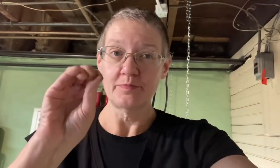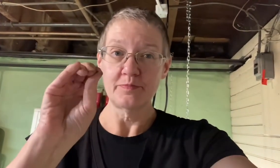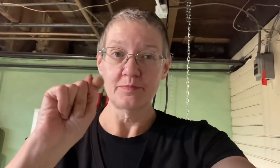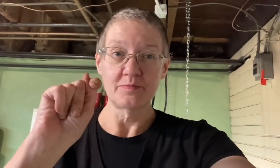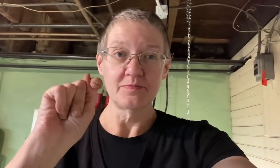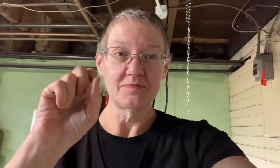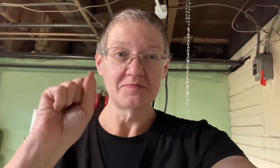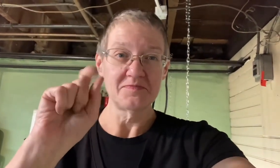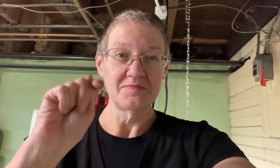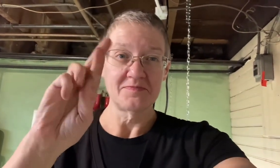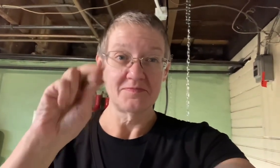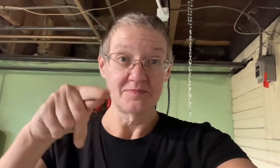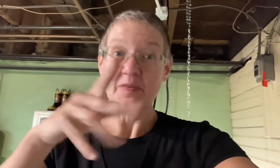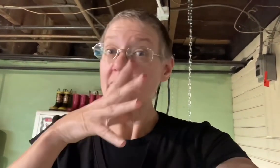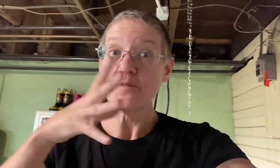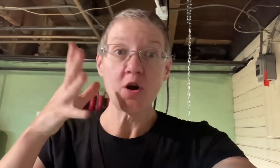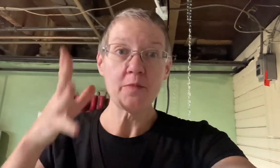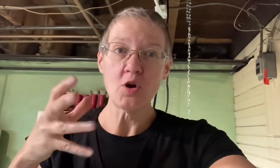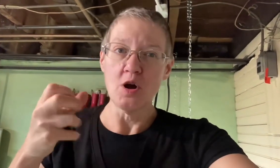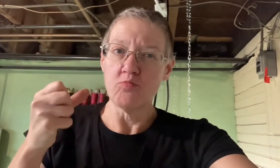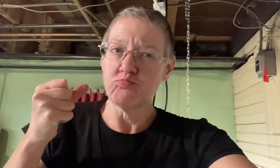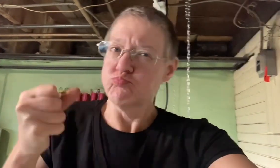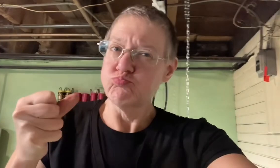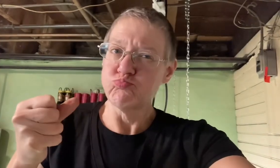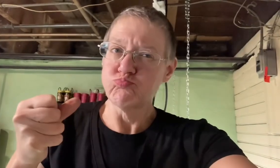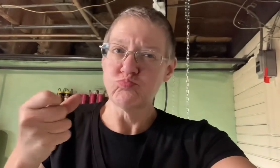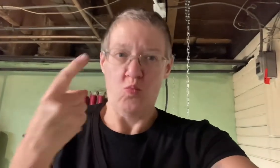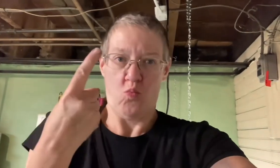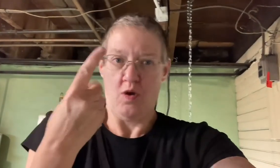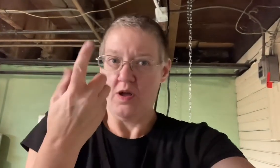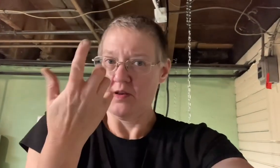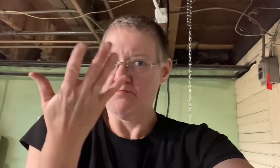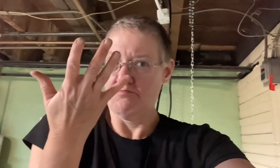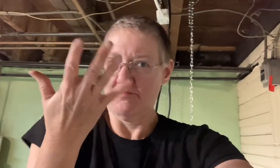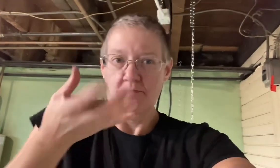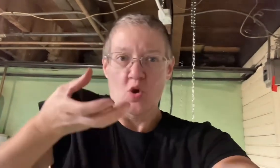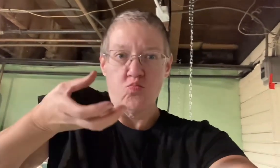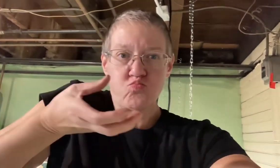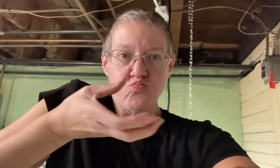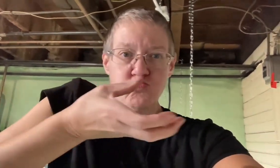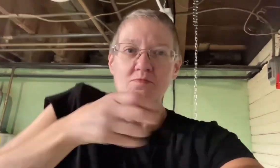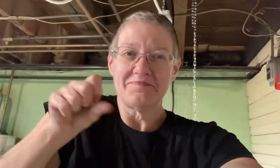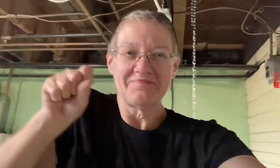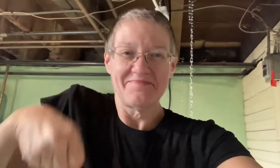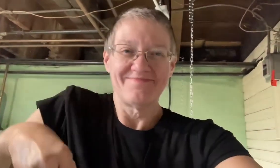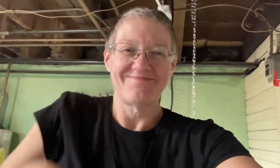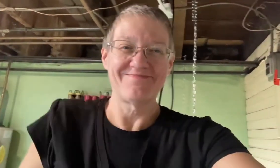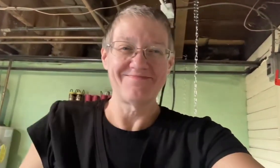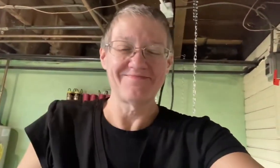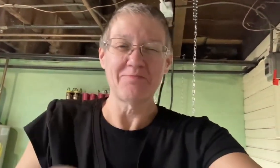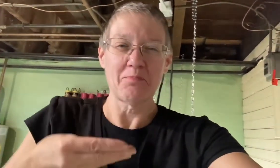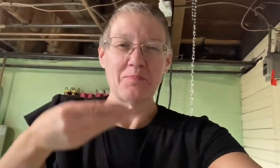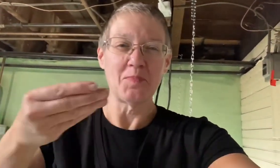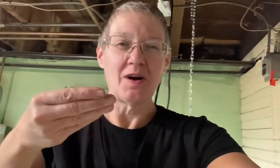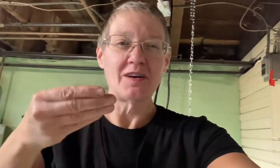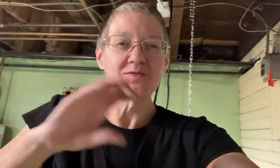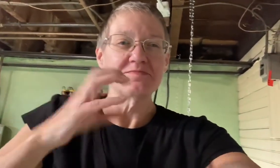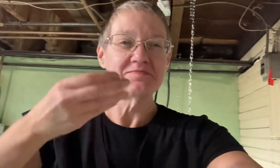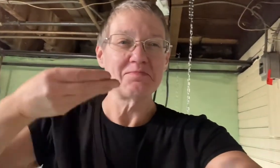bootstrap farmer trays, how strong and sturdy they are. I was able to pick that up with one hand. I